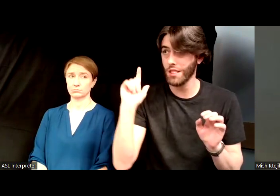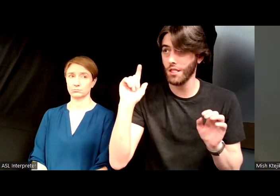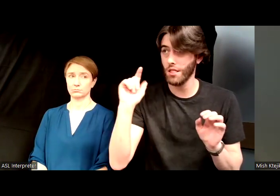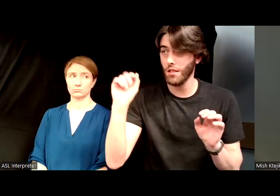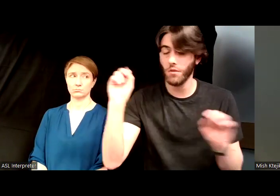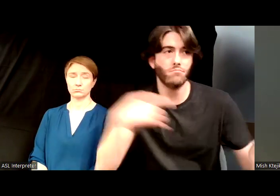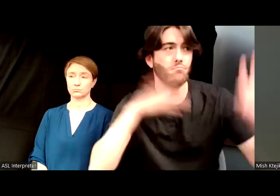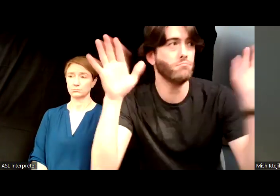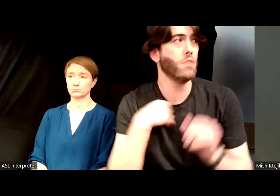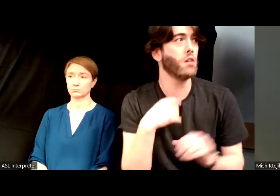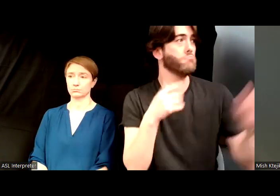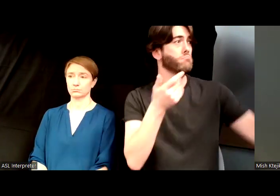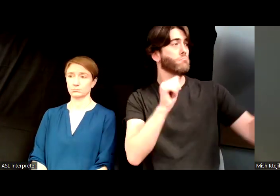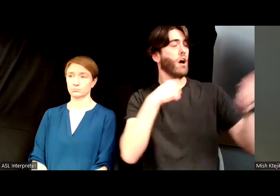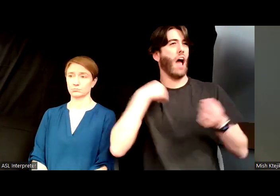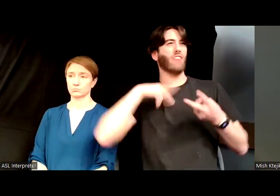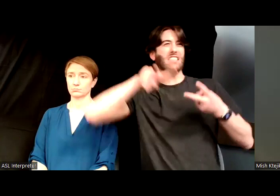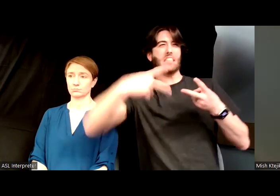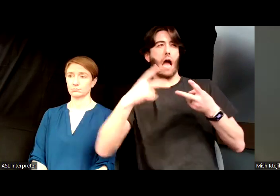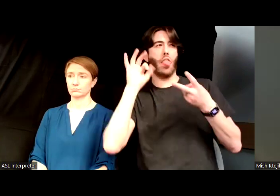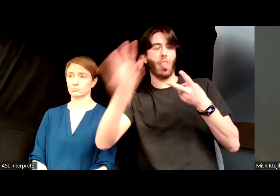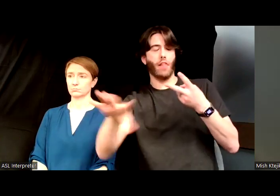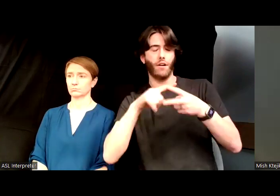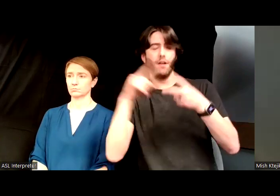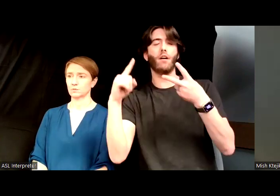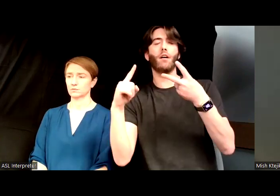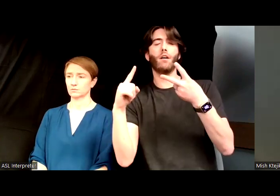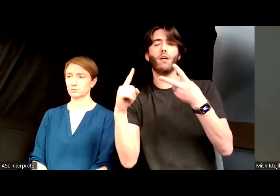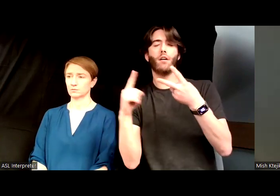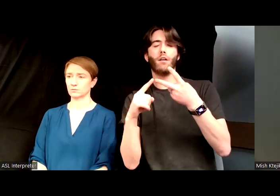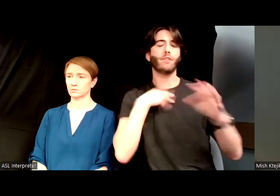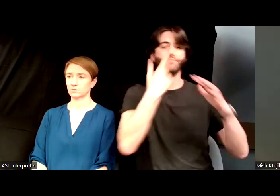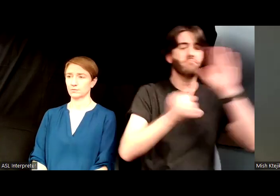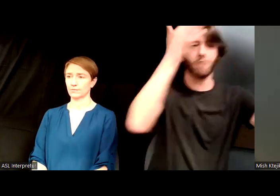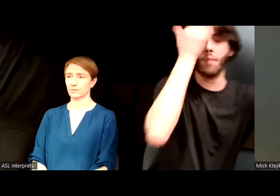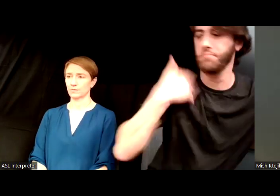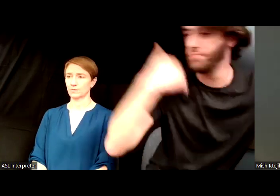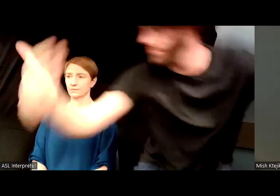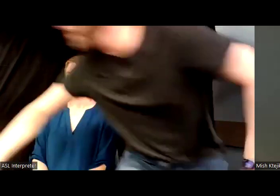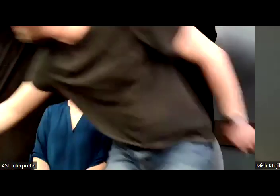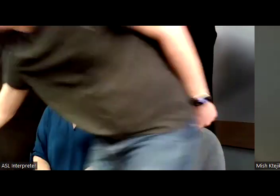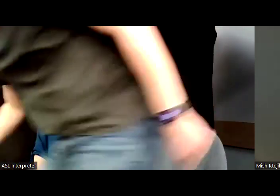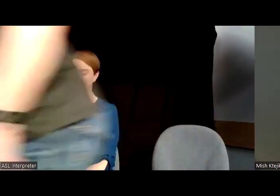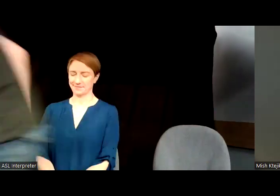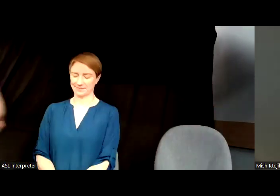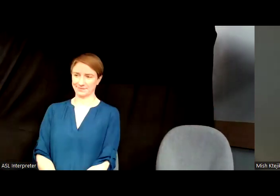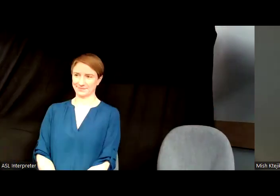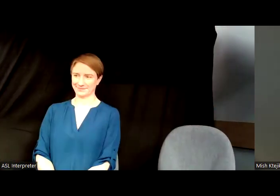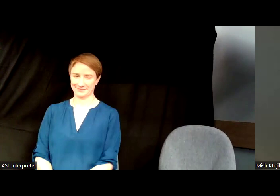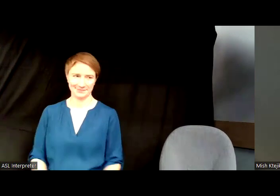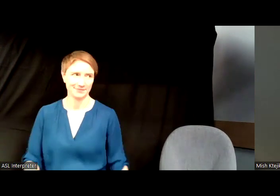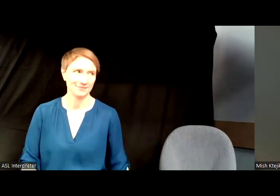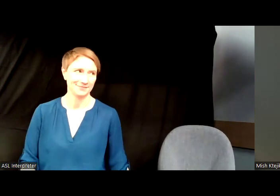Jack. Through the rec. Okay, just Jack, I had a second Never mind, let's go ahead with this.